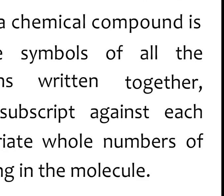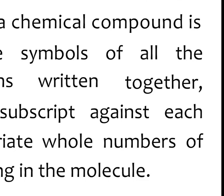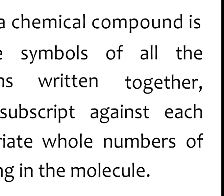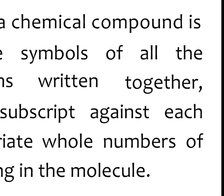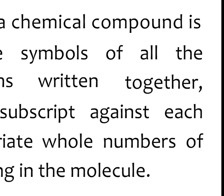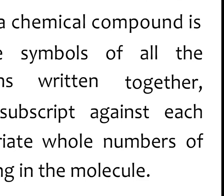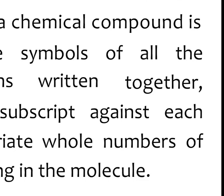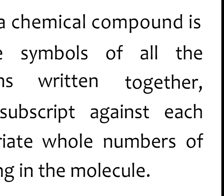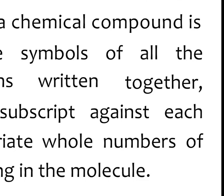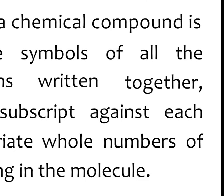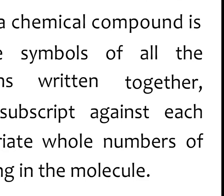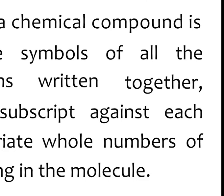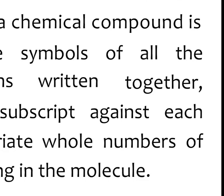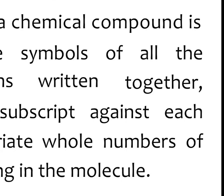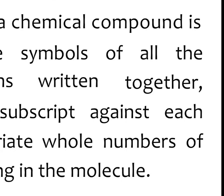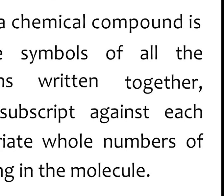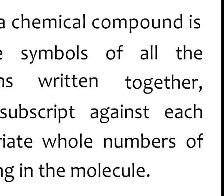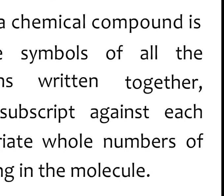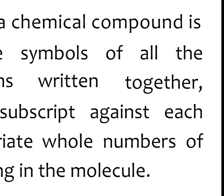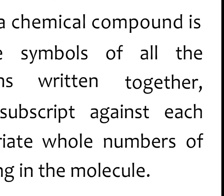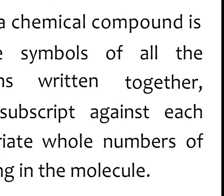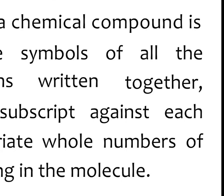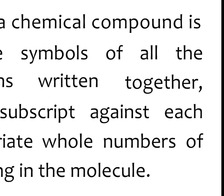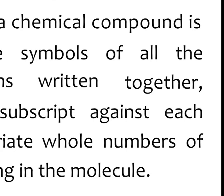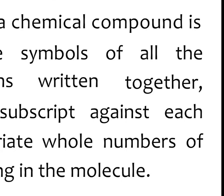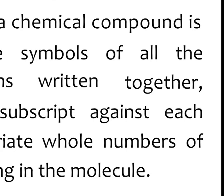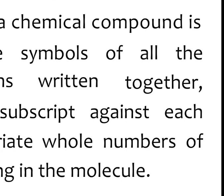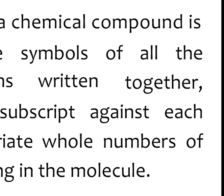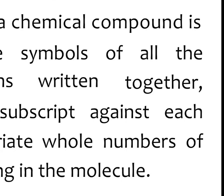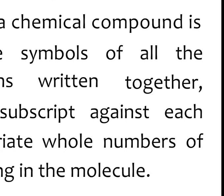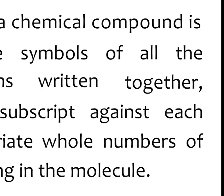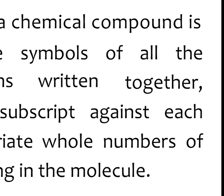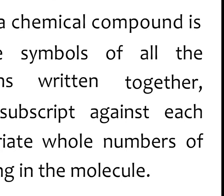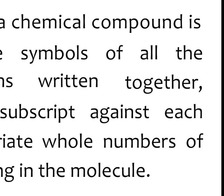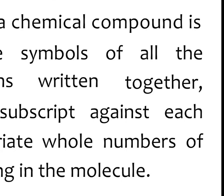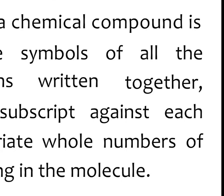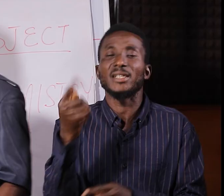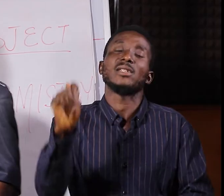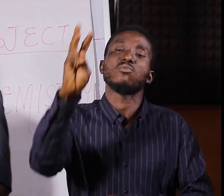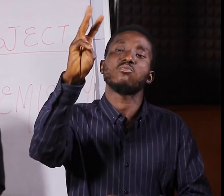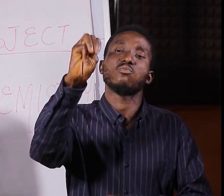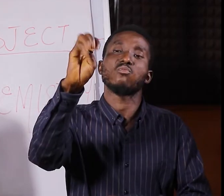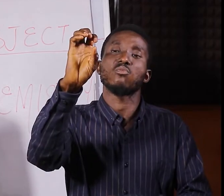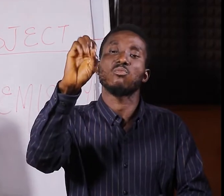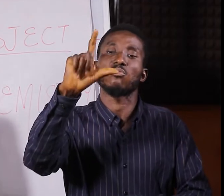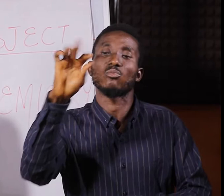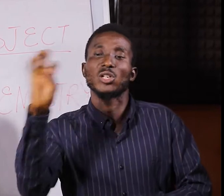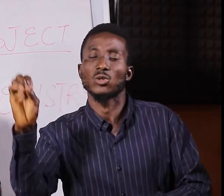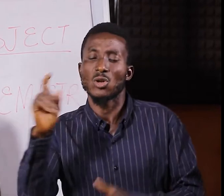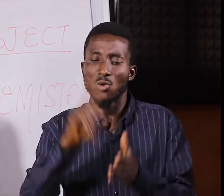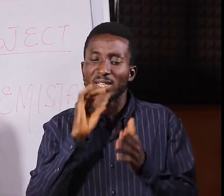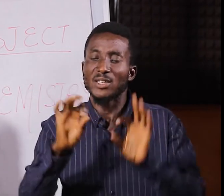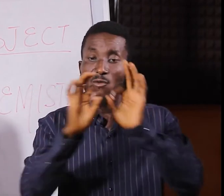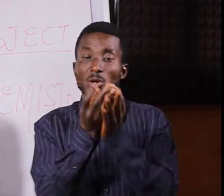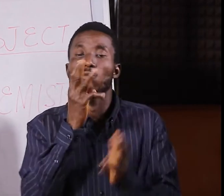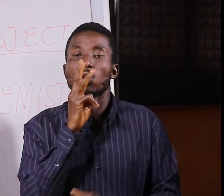against each atom the appropriate whole number of the atoms combining in the molecule. Now we can say, what is the formula